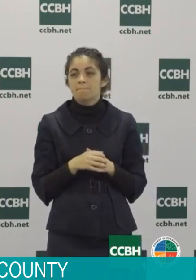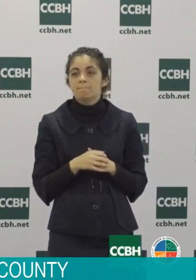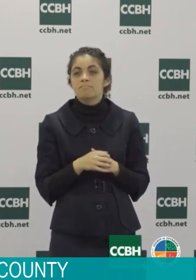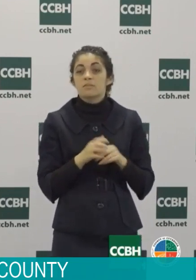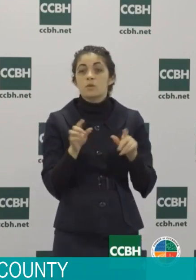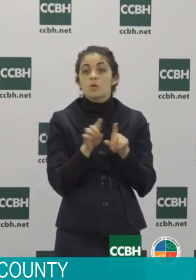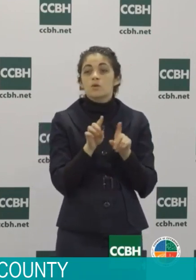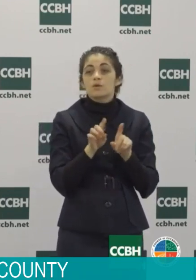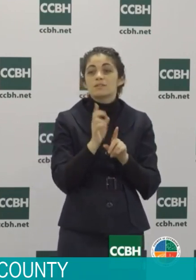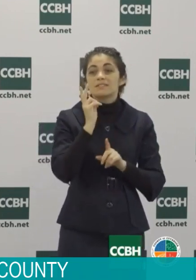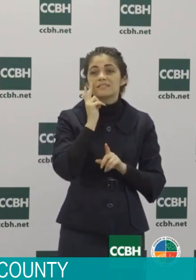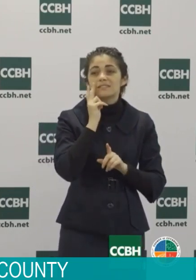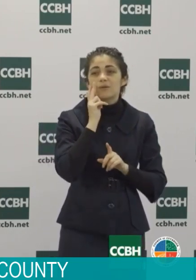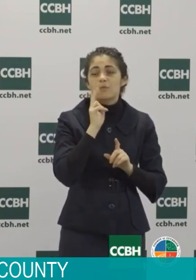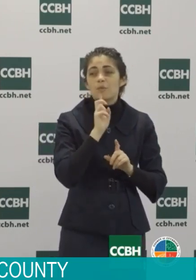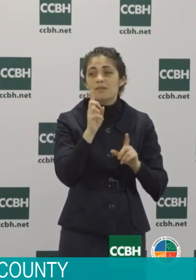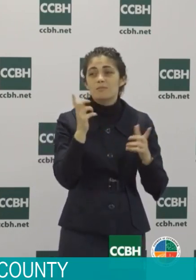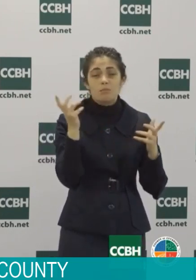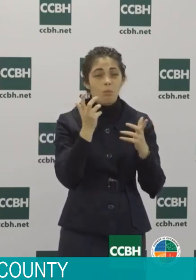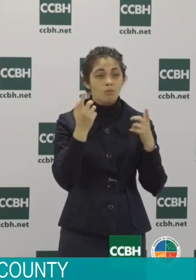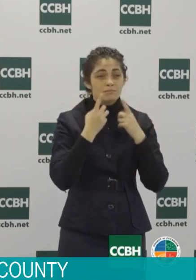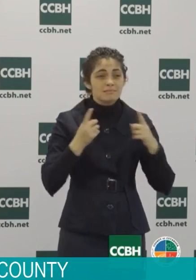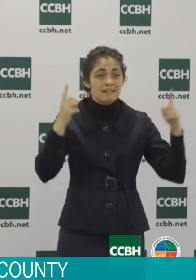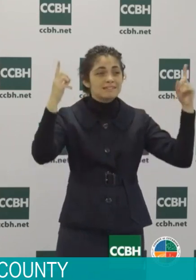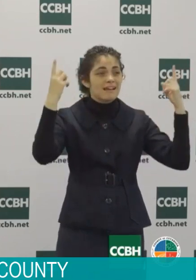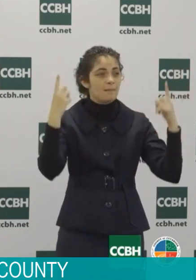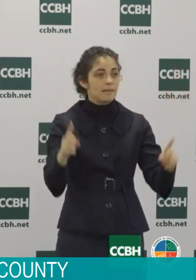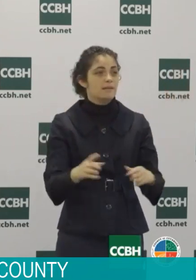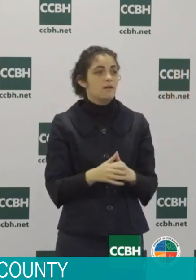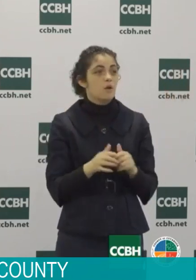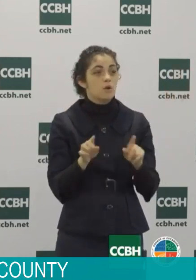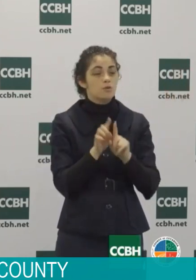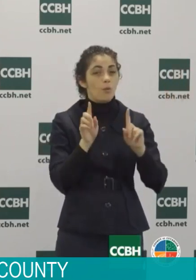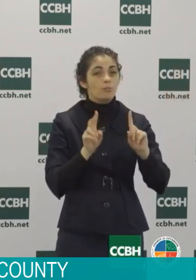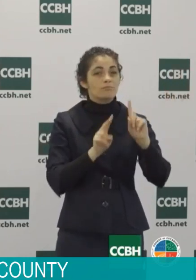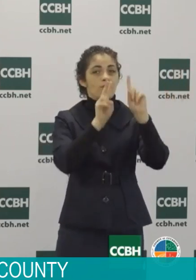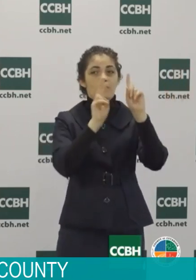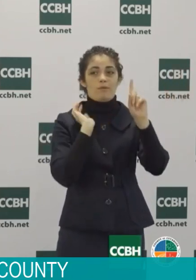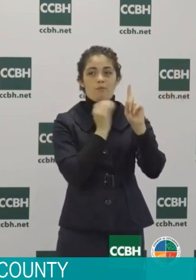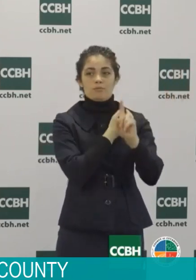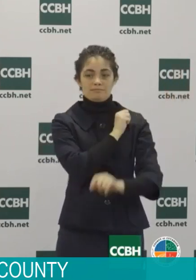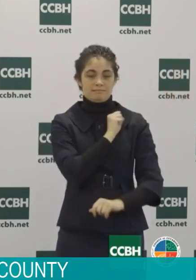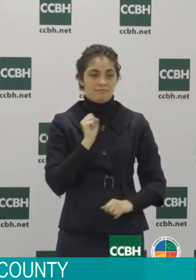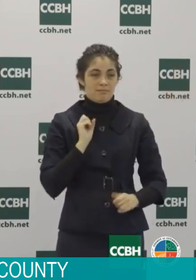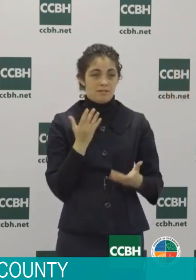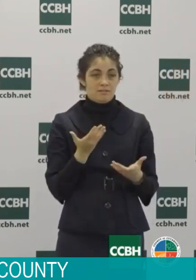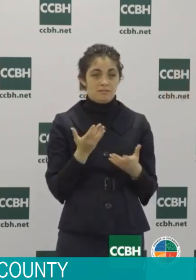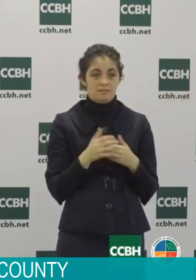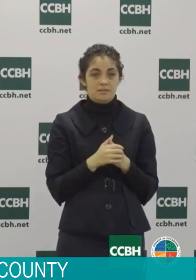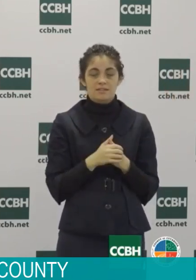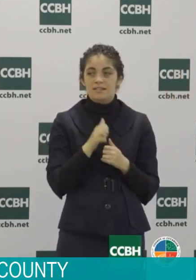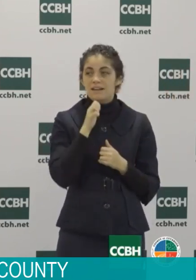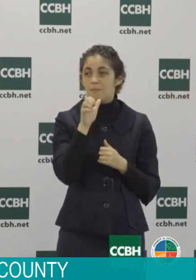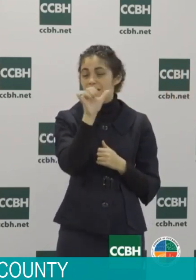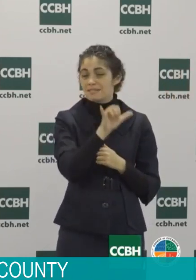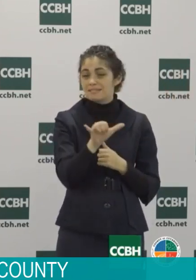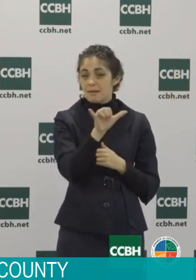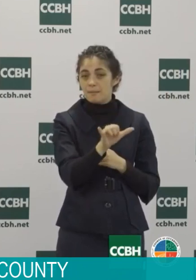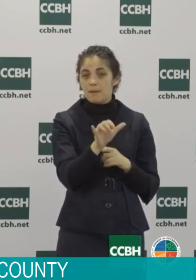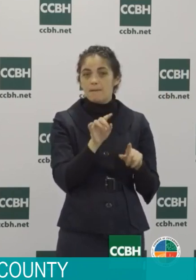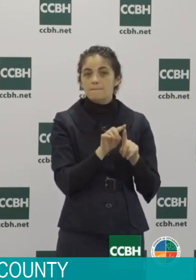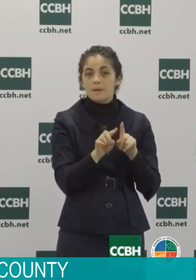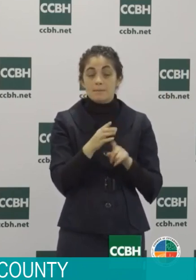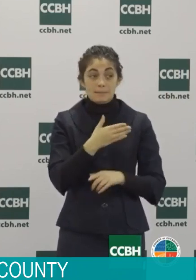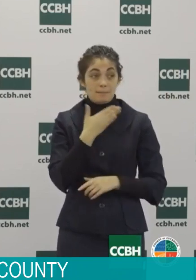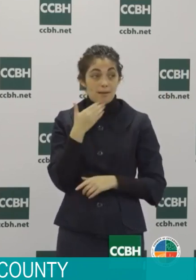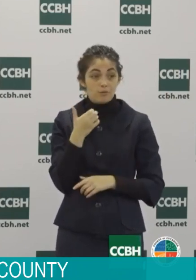I've also seen some incredible breakthroughs and some incredible heroism in our staff. And I don't think we'll be the same, but we'll be